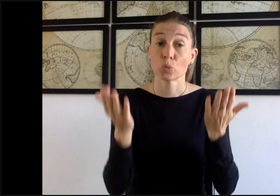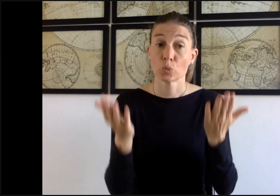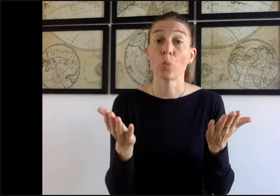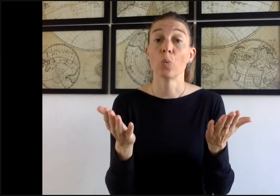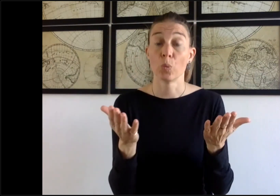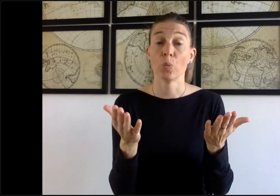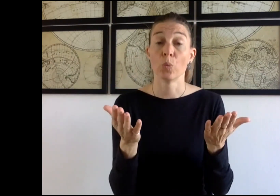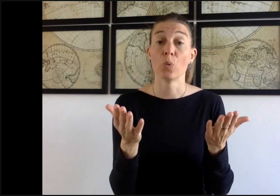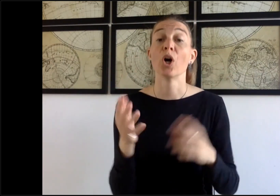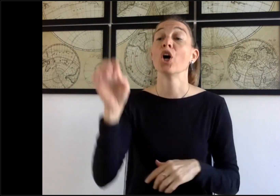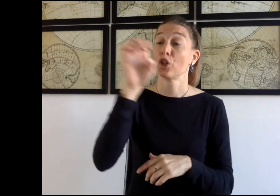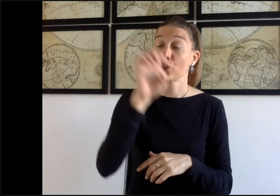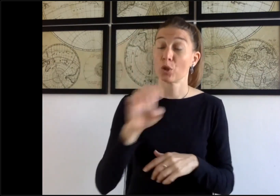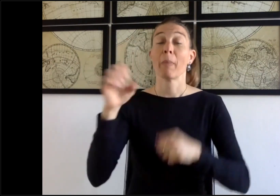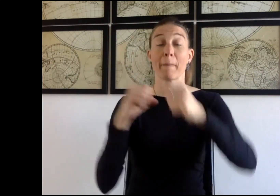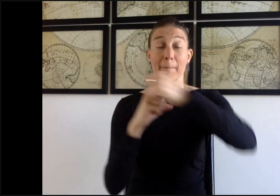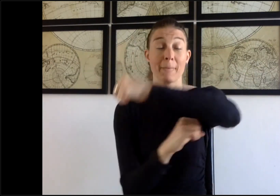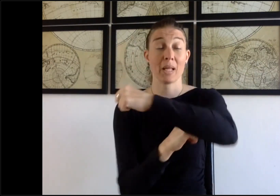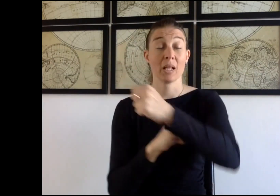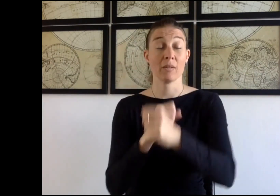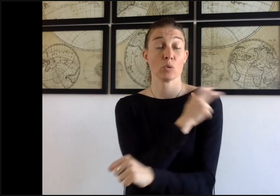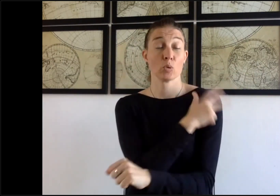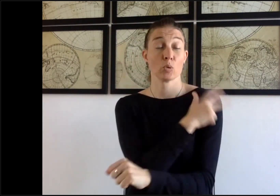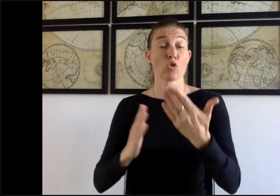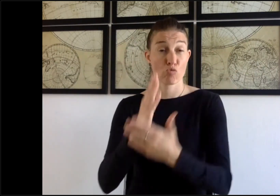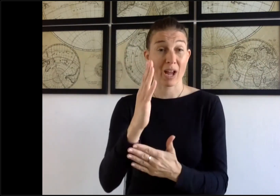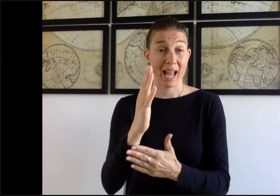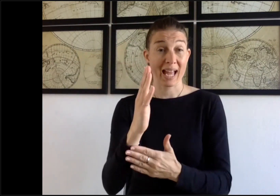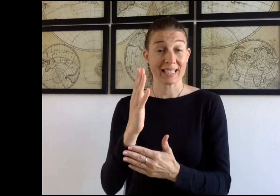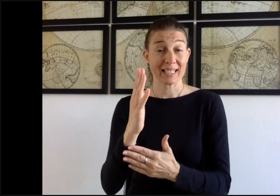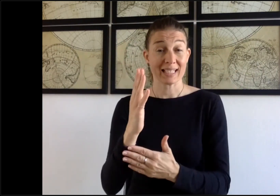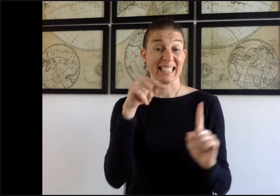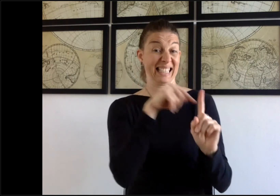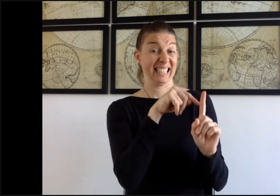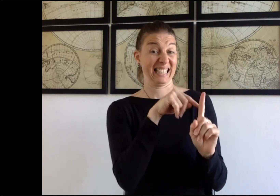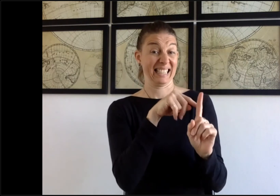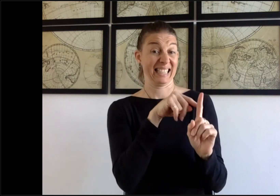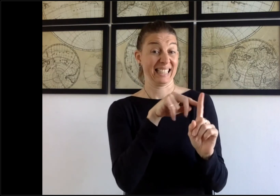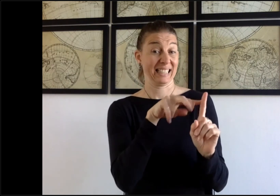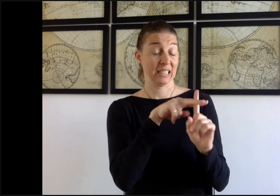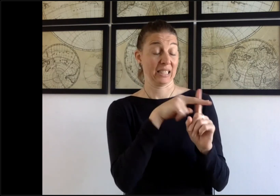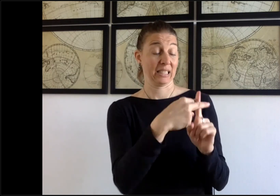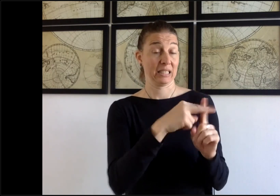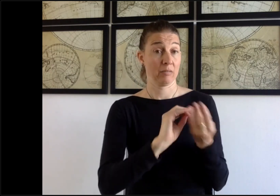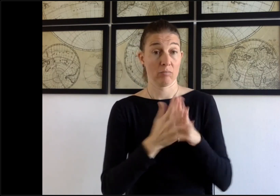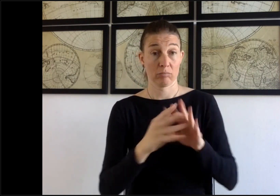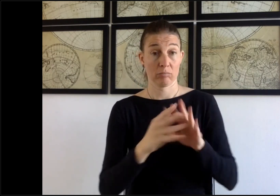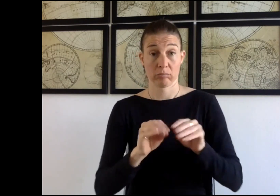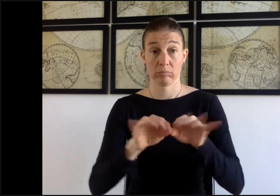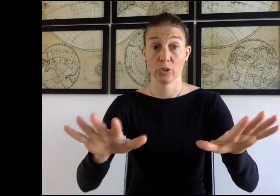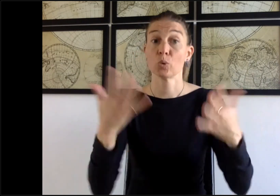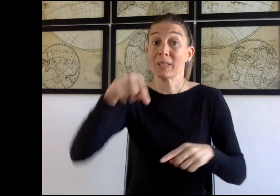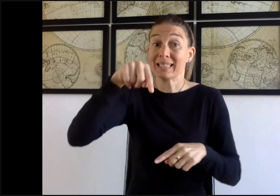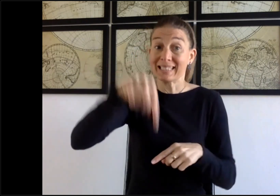European Pillar of Social Rights. And this year, this semester is very special because it also